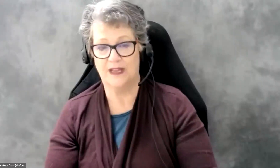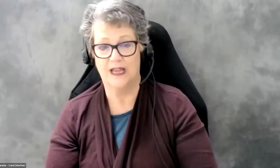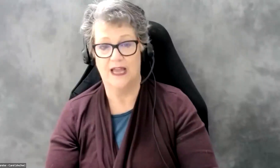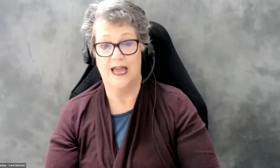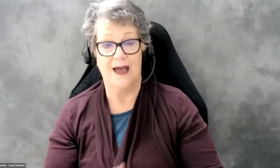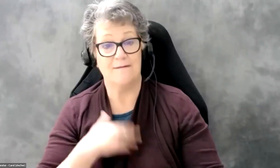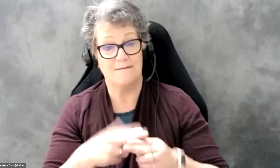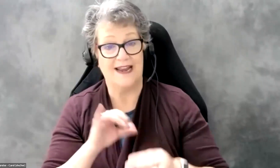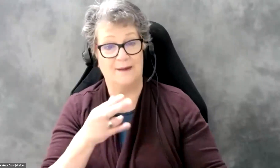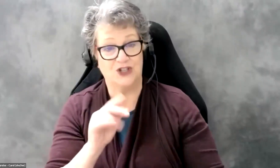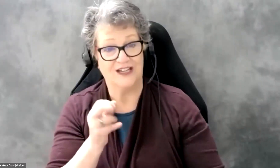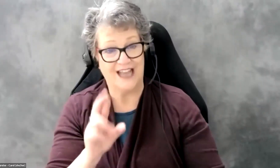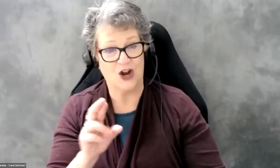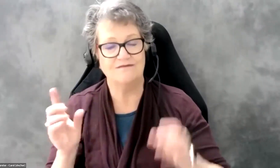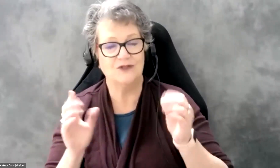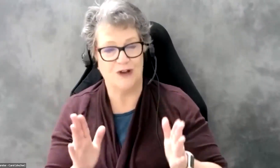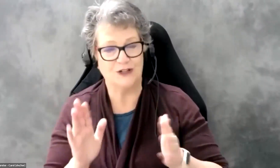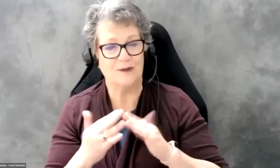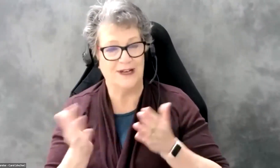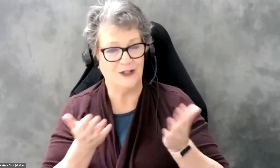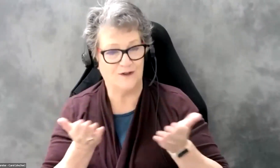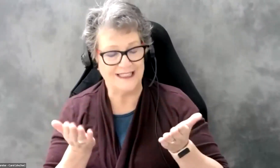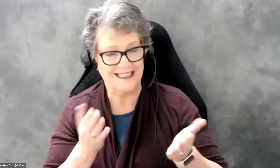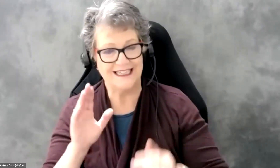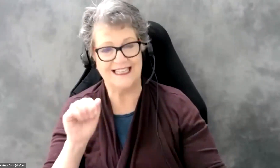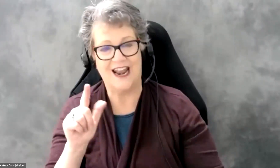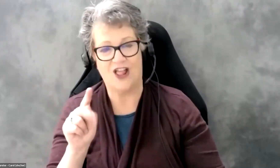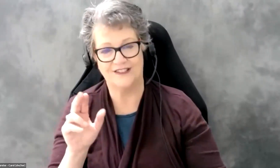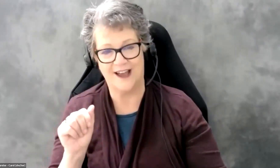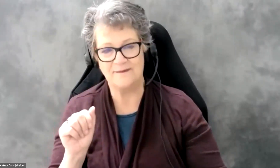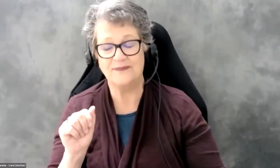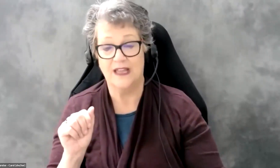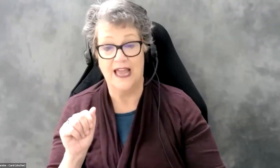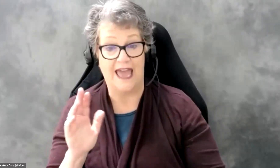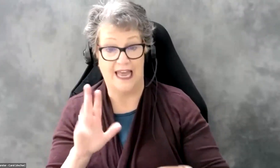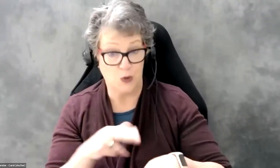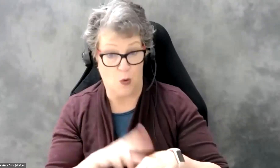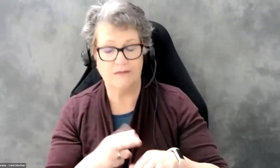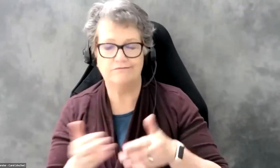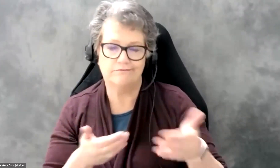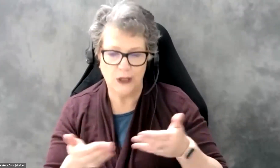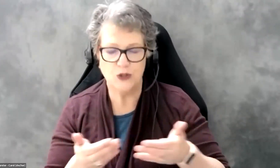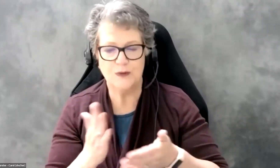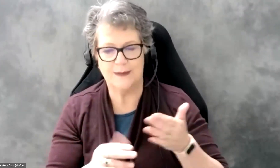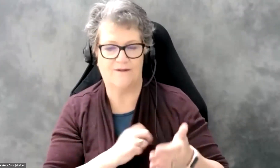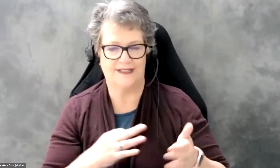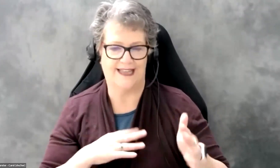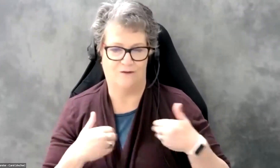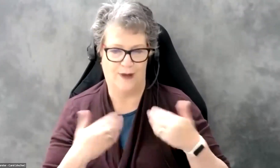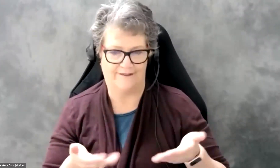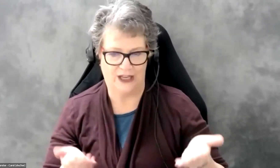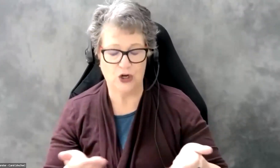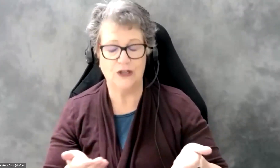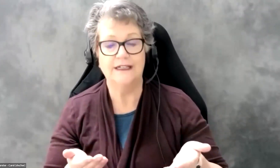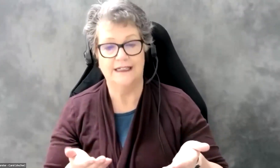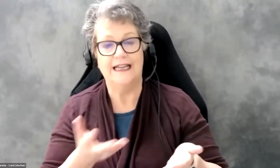My name is John Decker. I'm the Director of Community Services at Alta, and as usual, I'll introduce some of our staff that we have on and